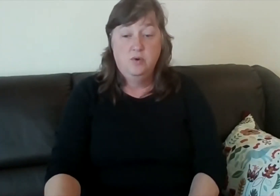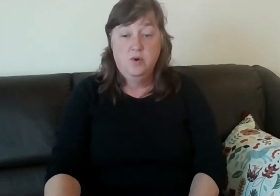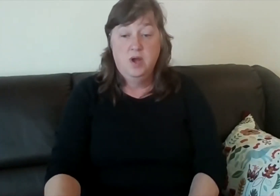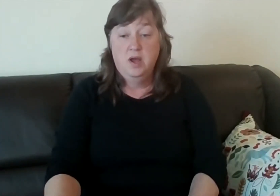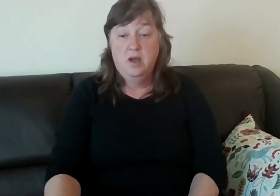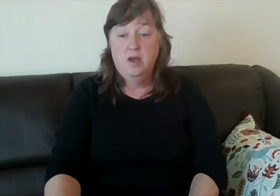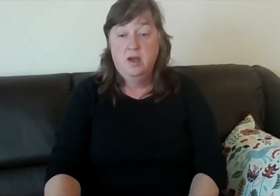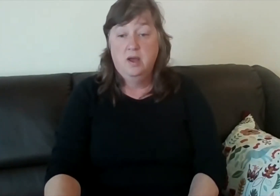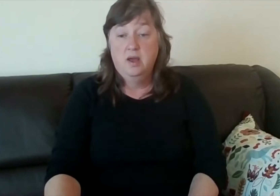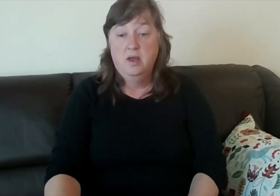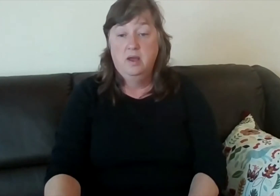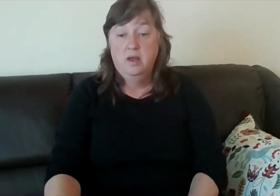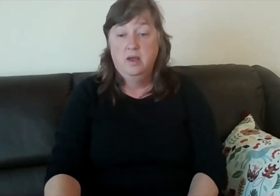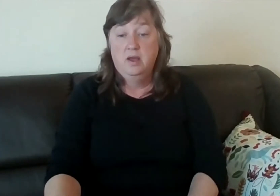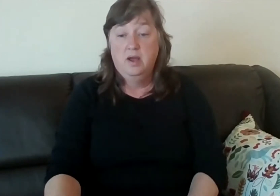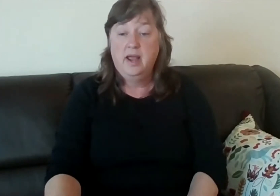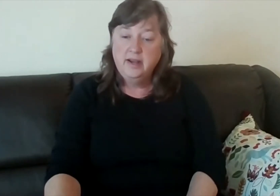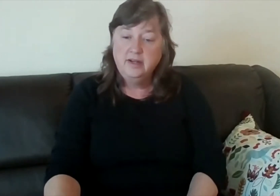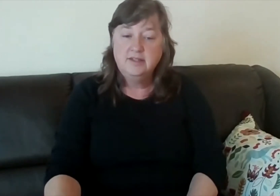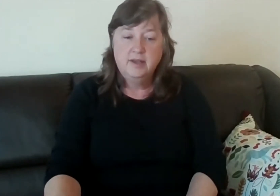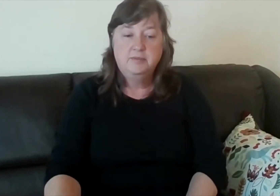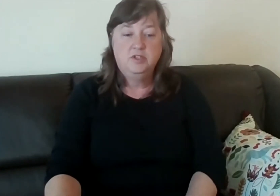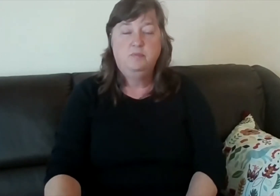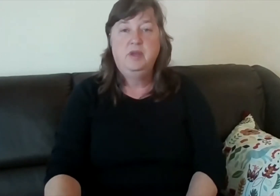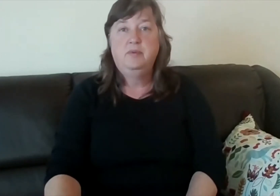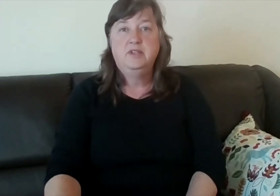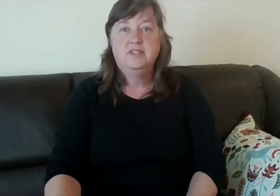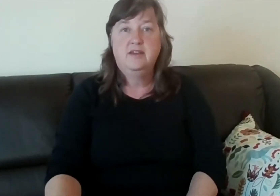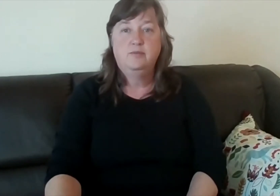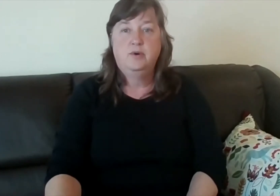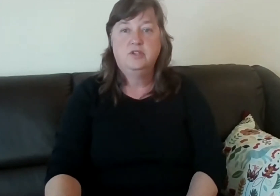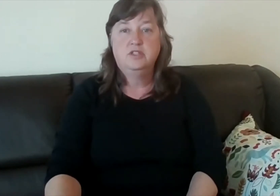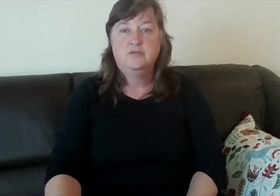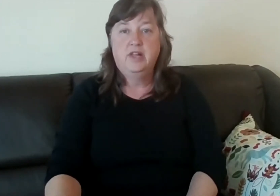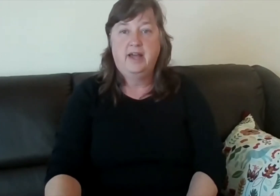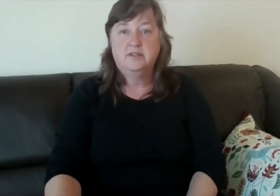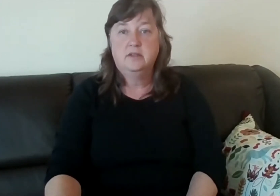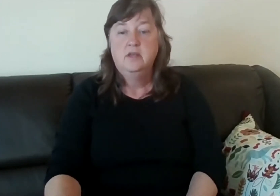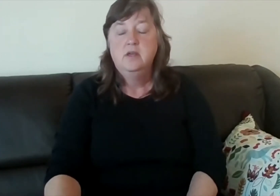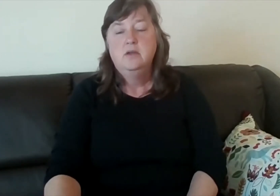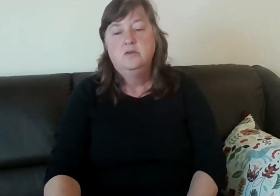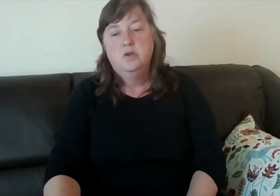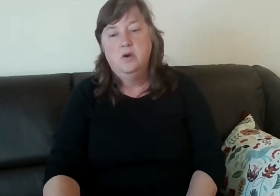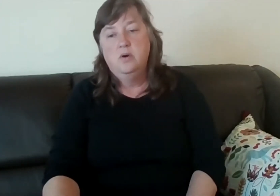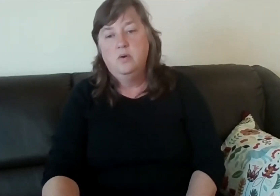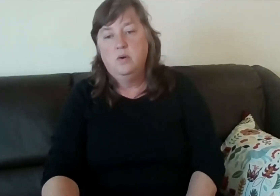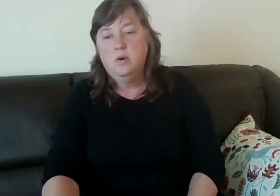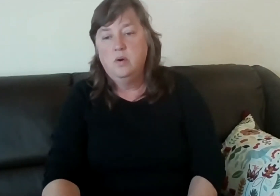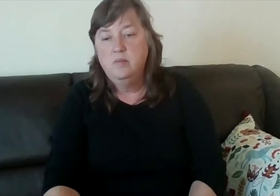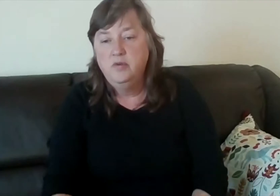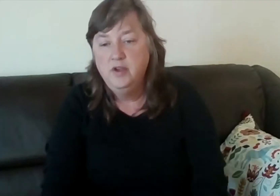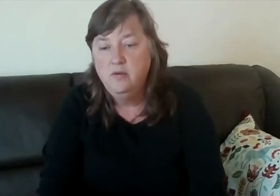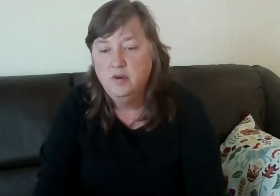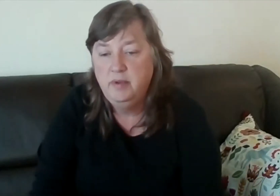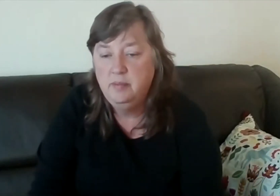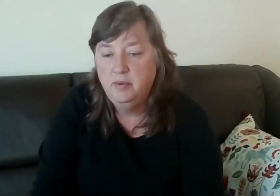into, I'm going to skip to do people and save emotions for last. So moving over to people,